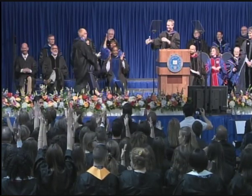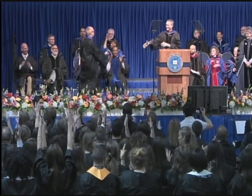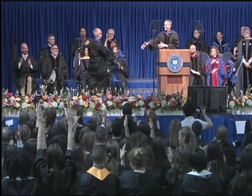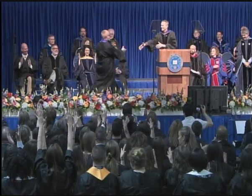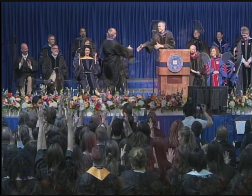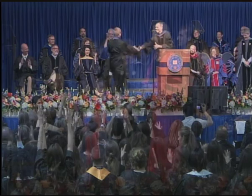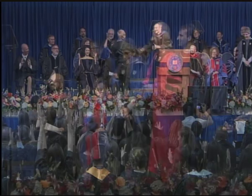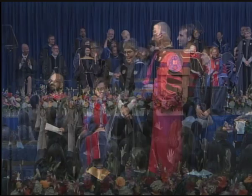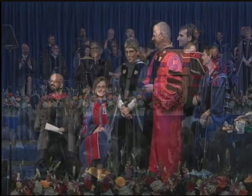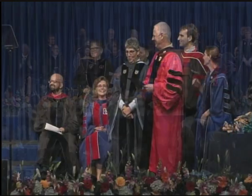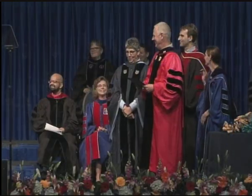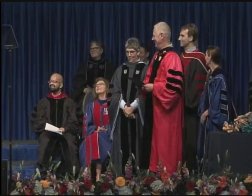Thank you so much.